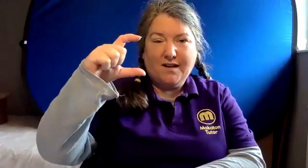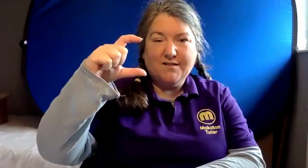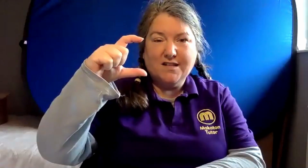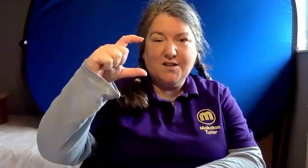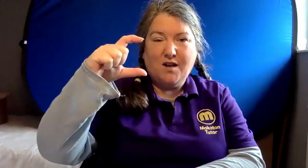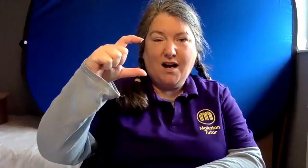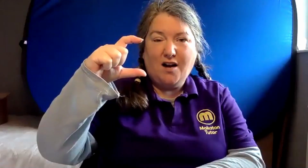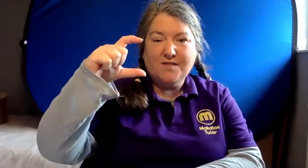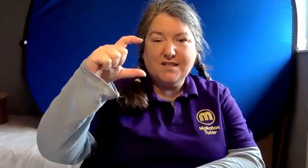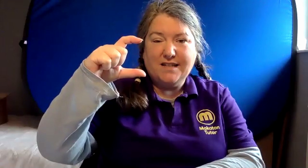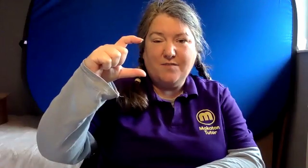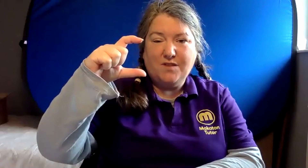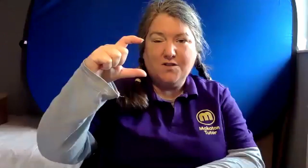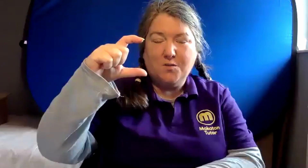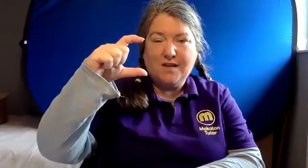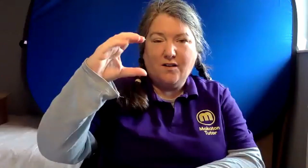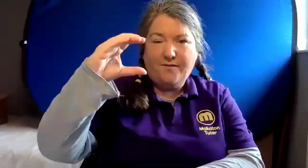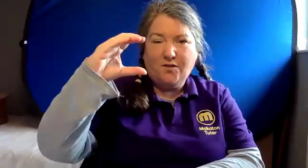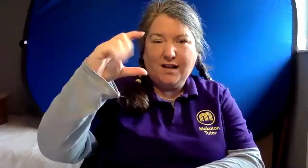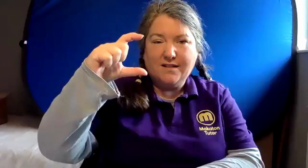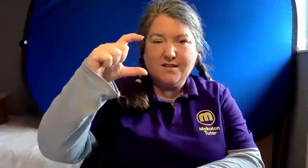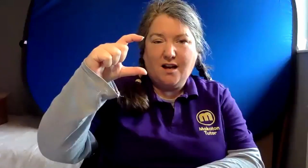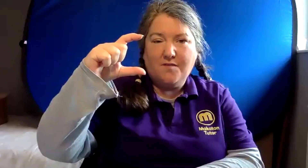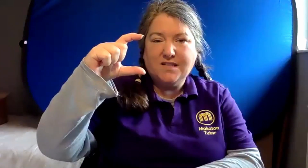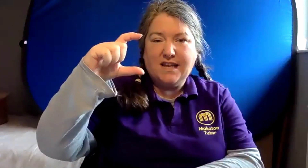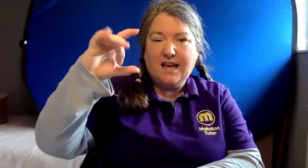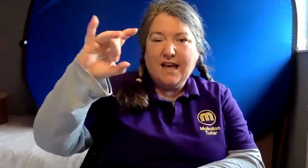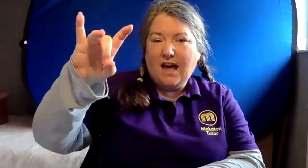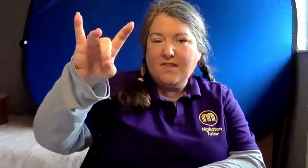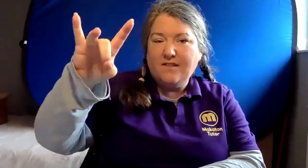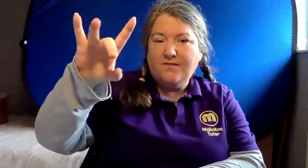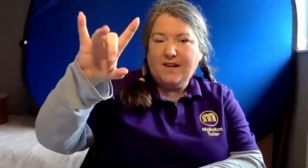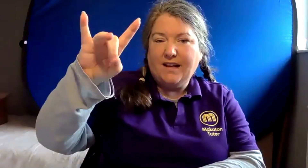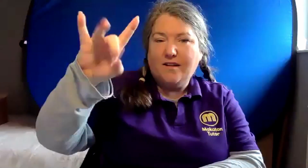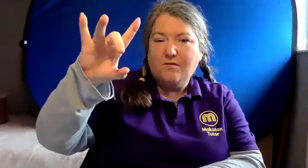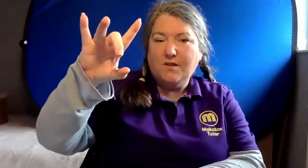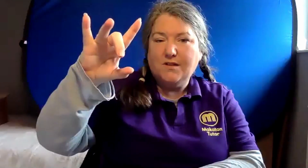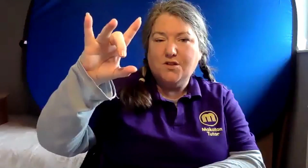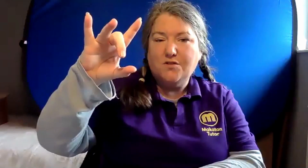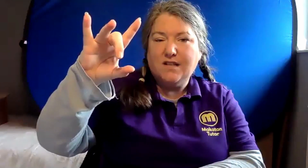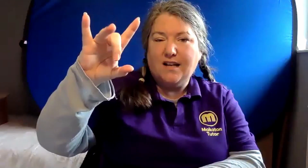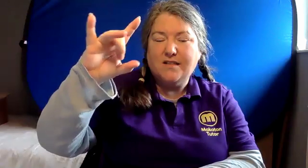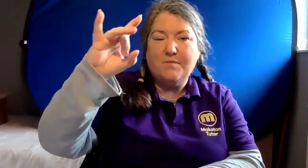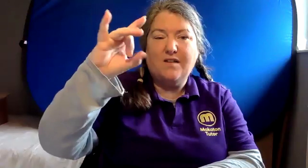Coronavirus. You do a half C with your dominant hand, not a full hand, just a half C, and then flick with 2 times that middle